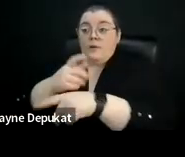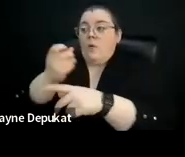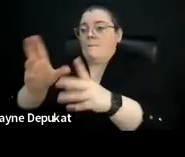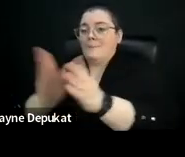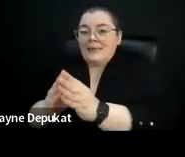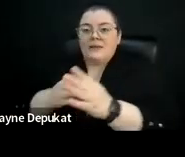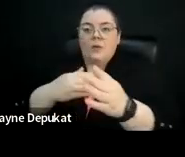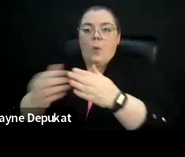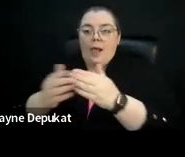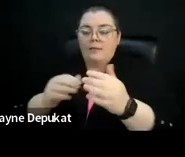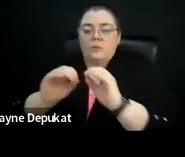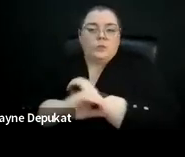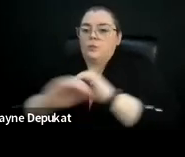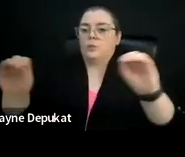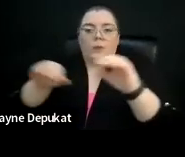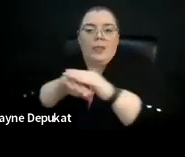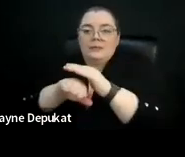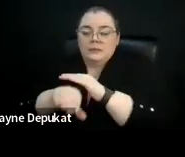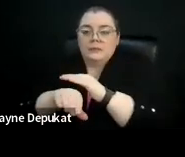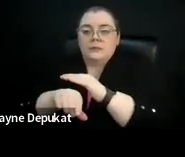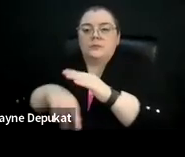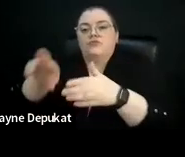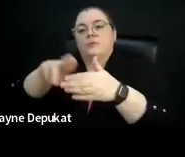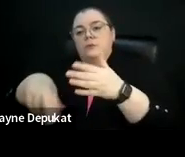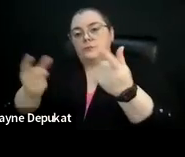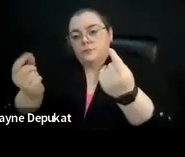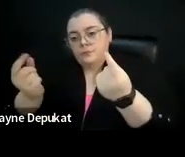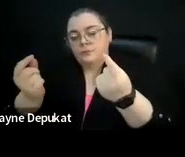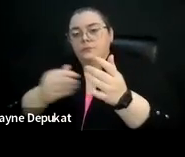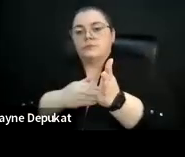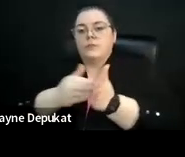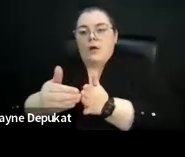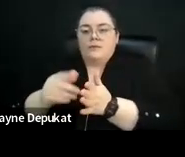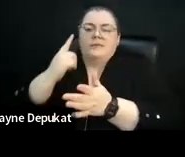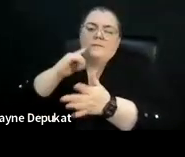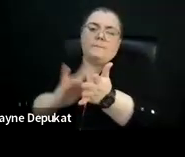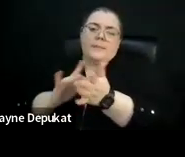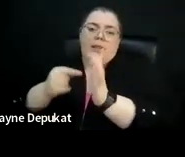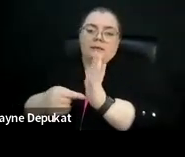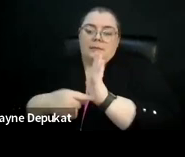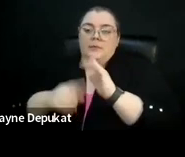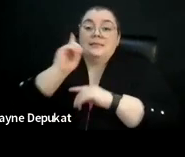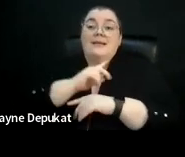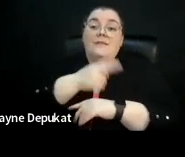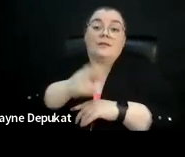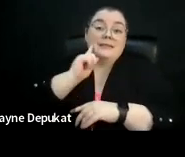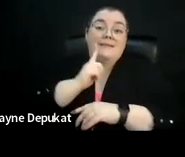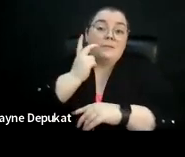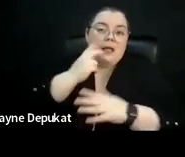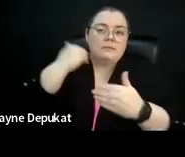the consumer, the deaf consumer shows up to the appointment, the meeting, whatever, and there is no access because there was no interpreter confirmed. And that's often the case